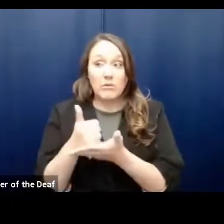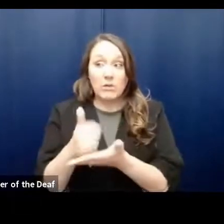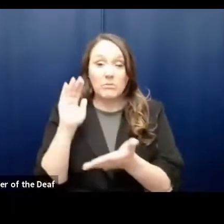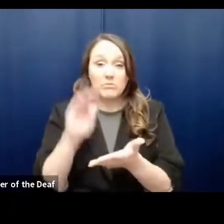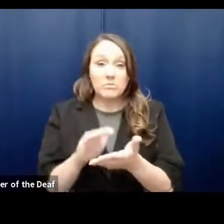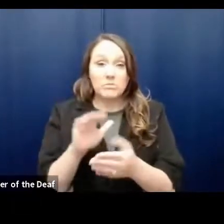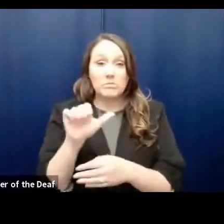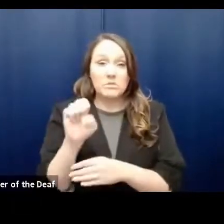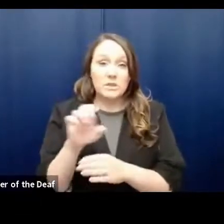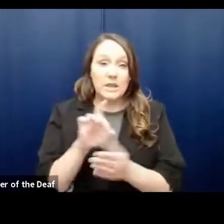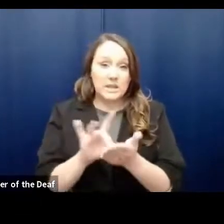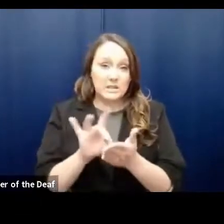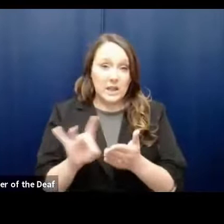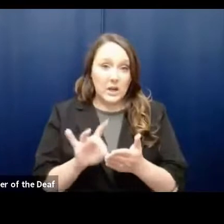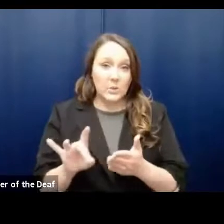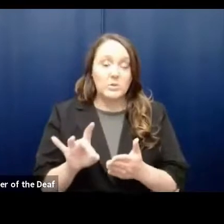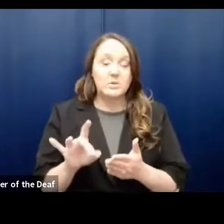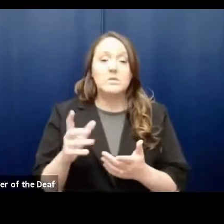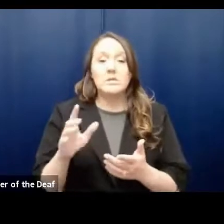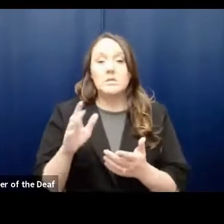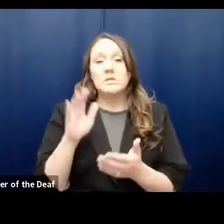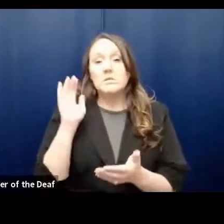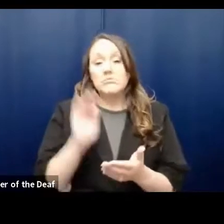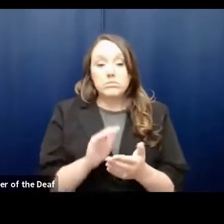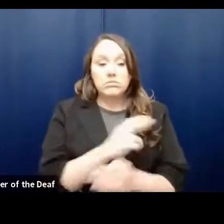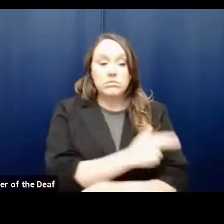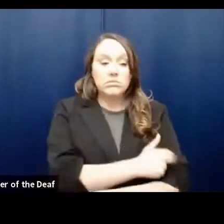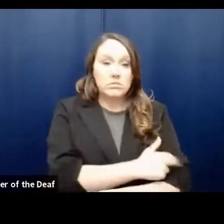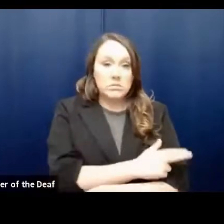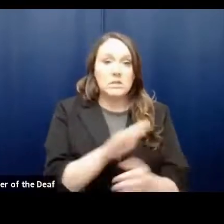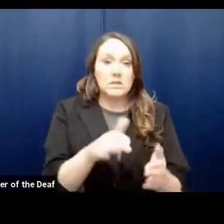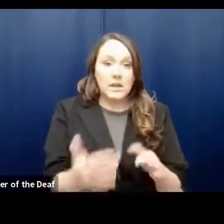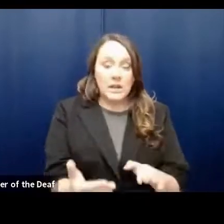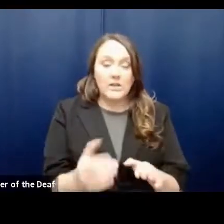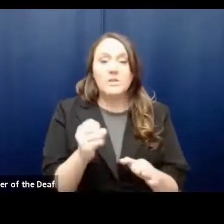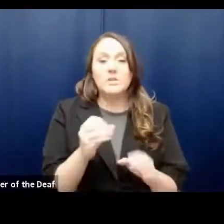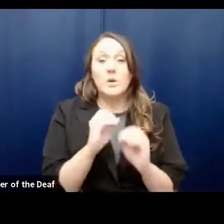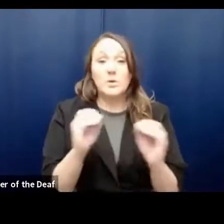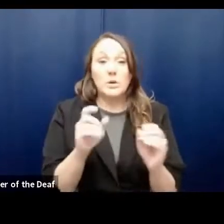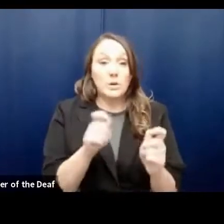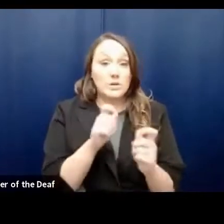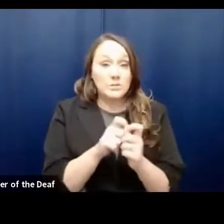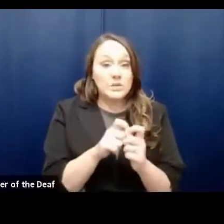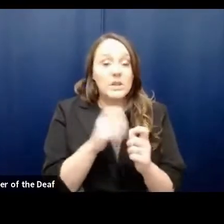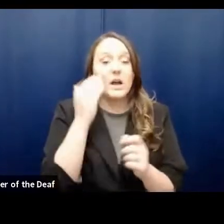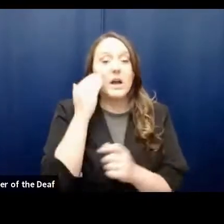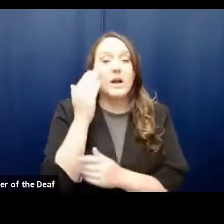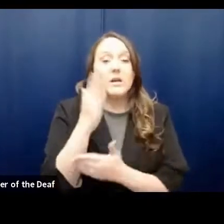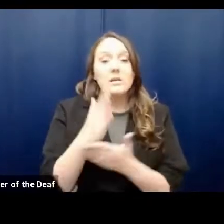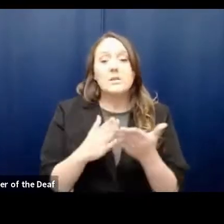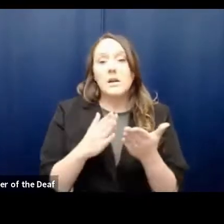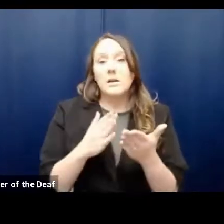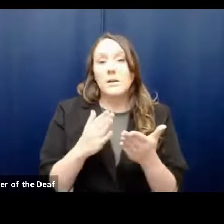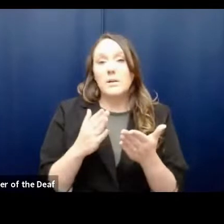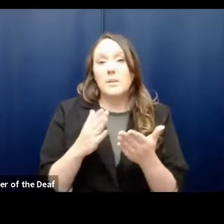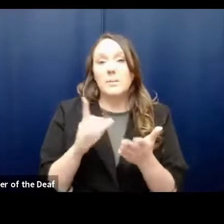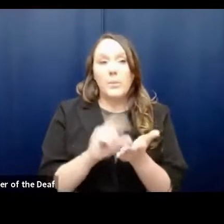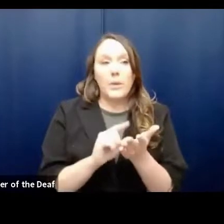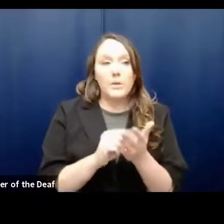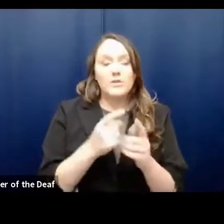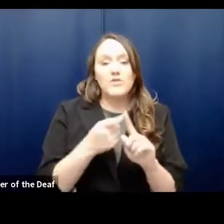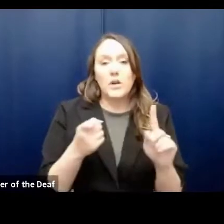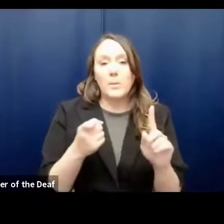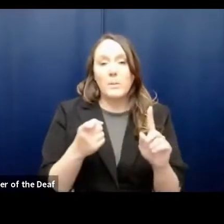those case counts and resulting hospitalizations and deaths down. So I don't have any specifics. I know there's some publications from